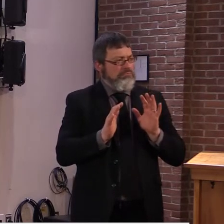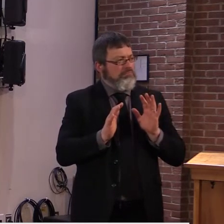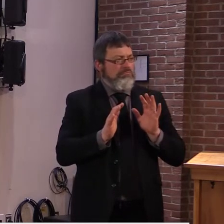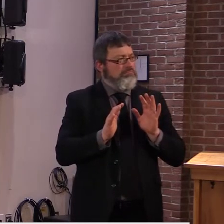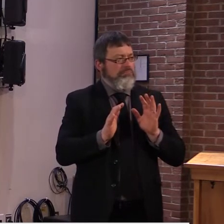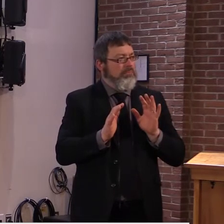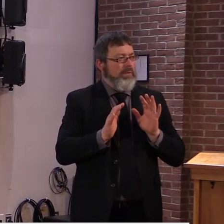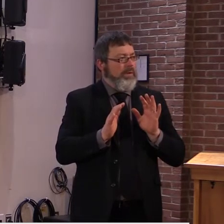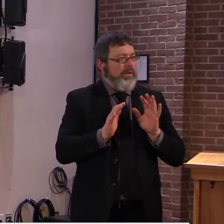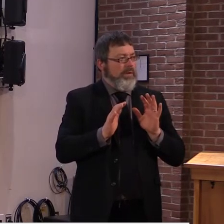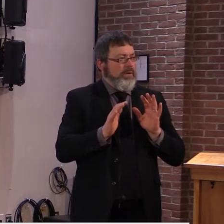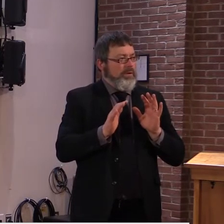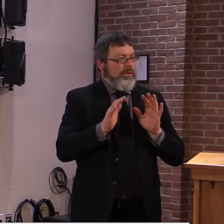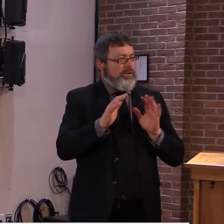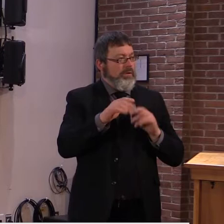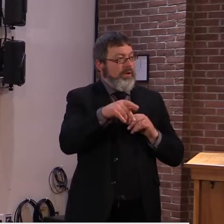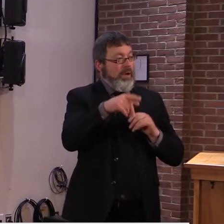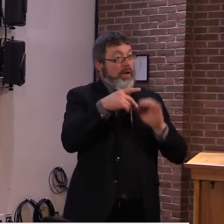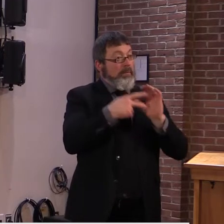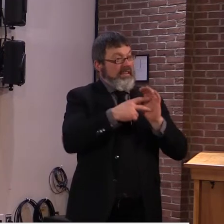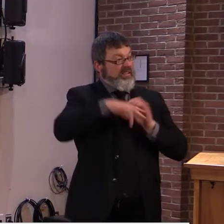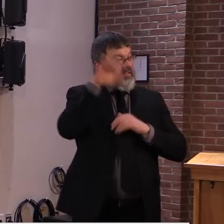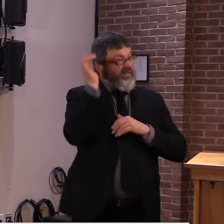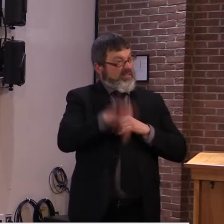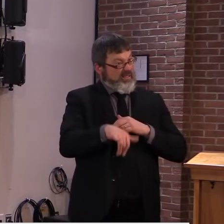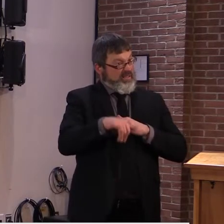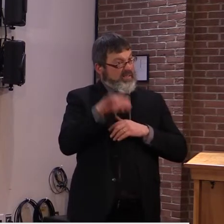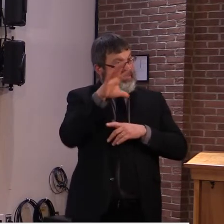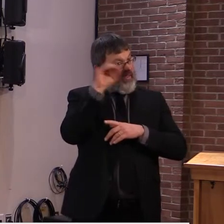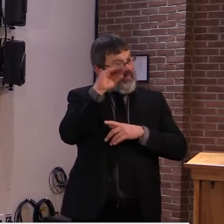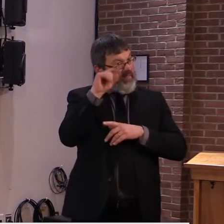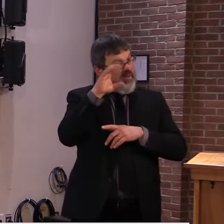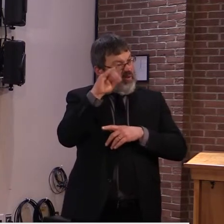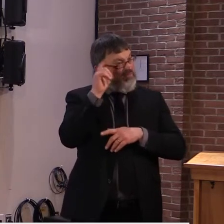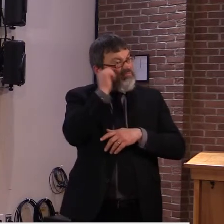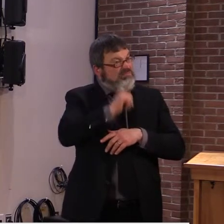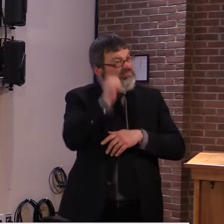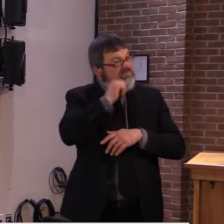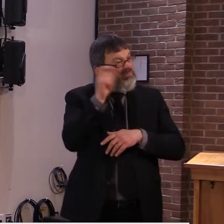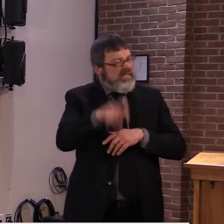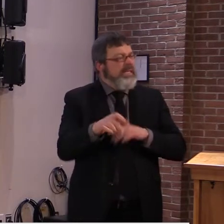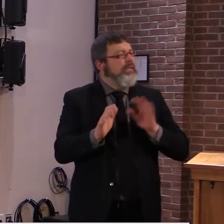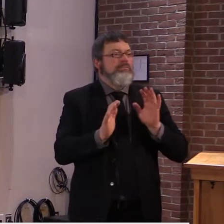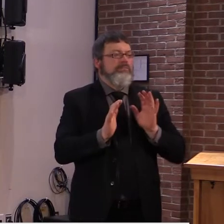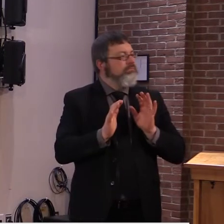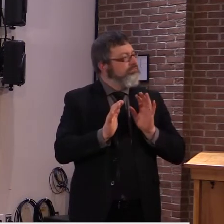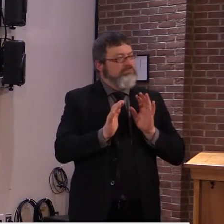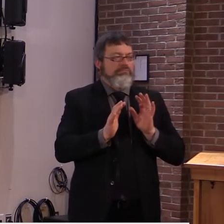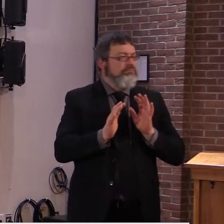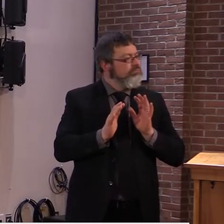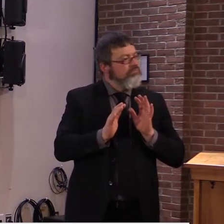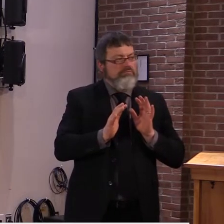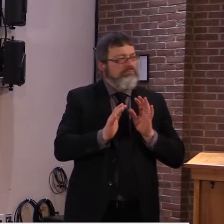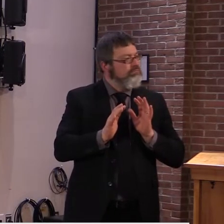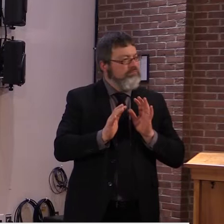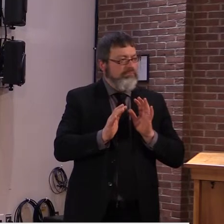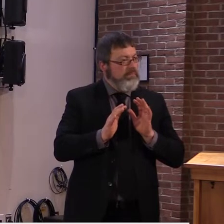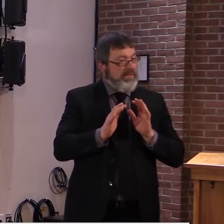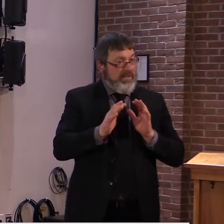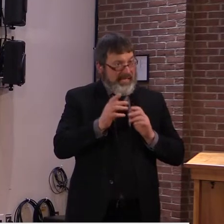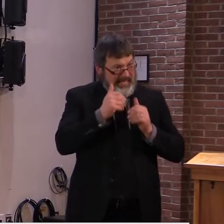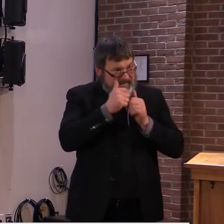normal that we should expect every day. Each and every case are real people, nearly 7,000